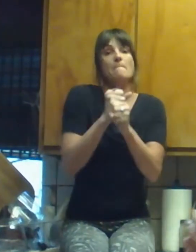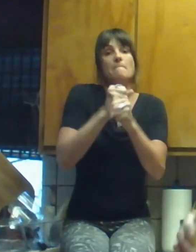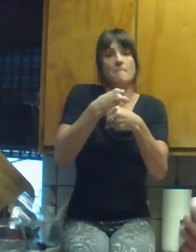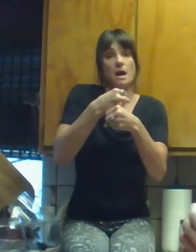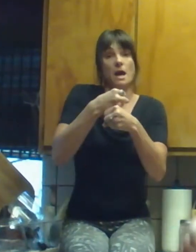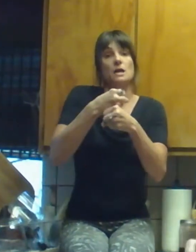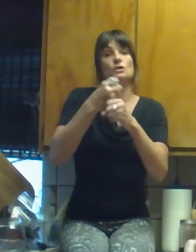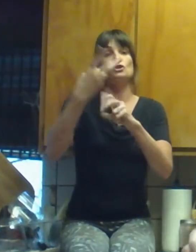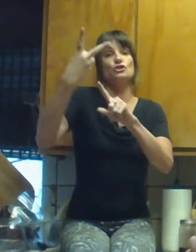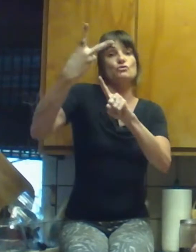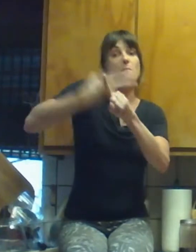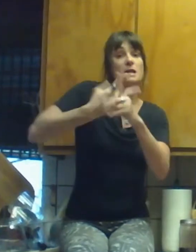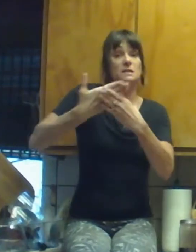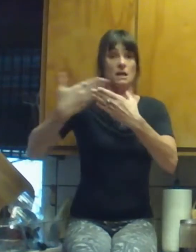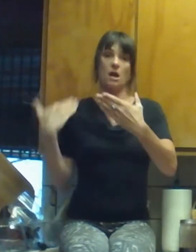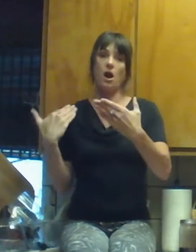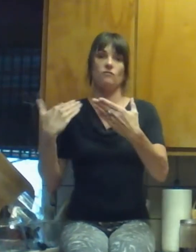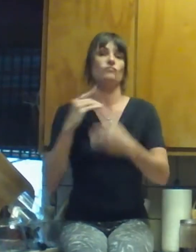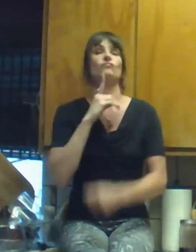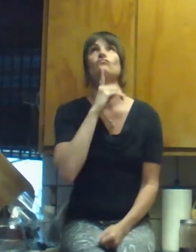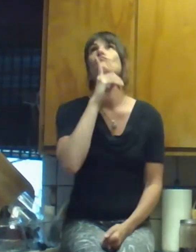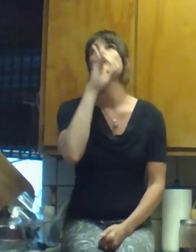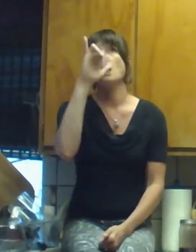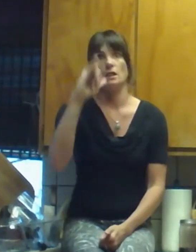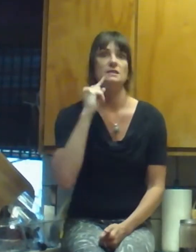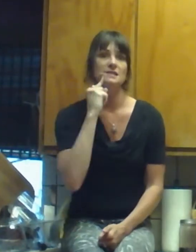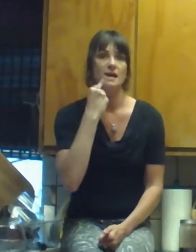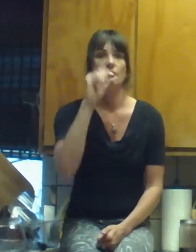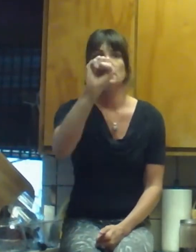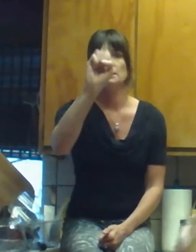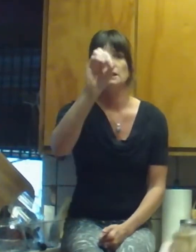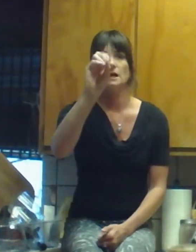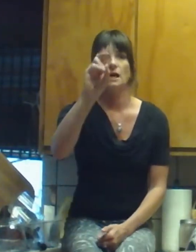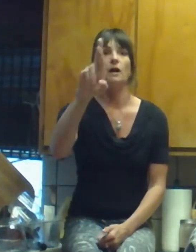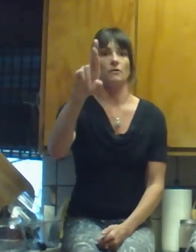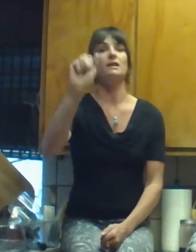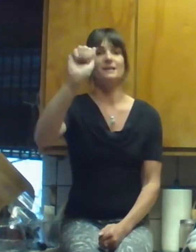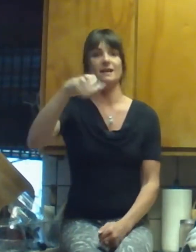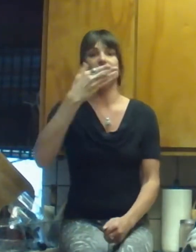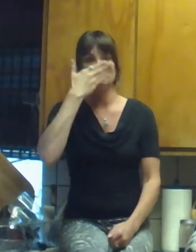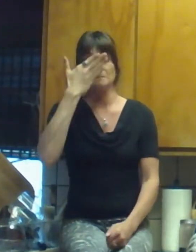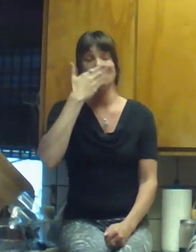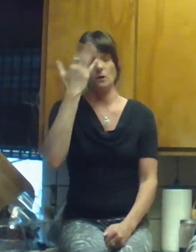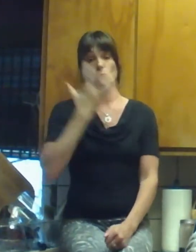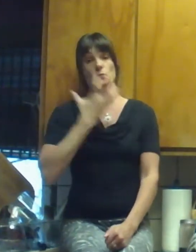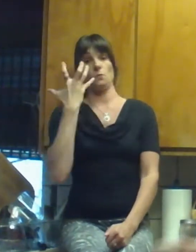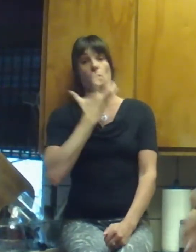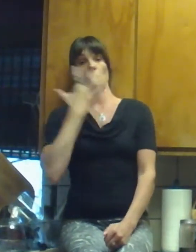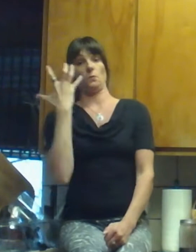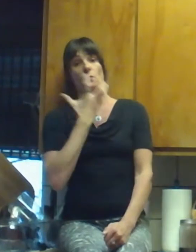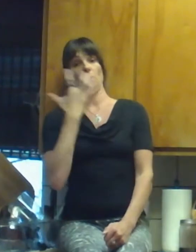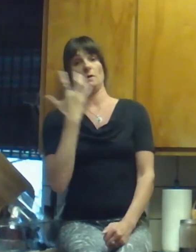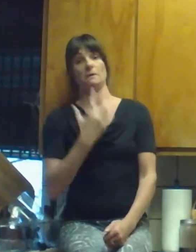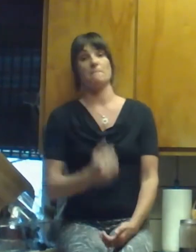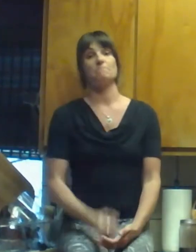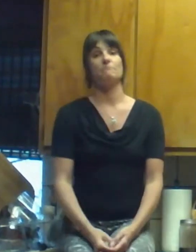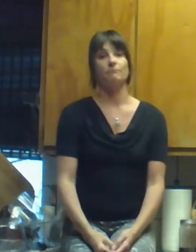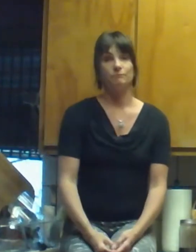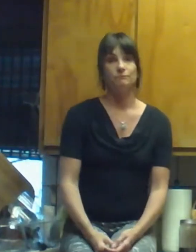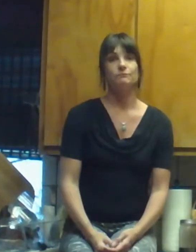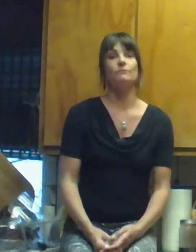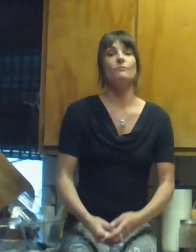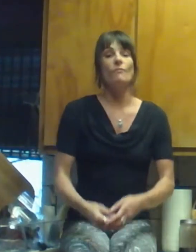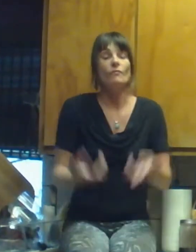Ooh, that's real sour now. You can really smell it. Whew. Okay, so what'll happen